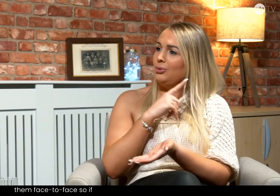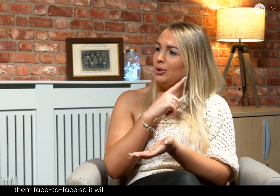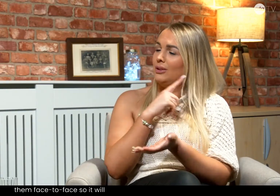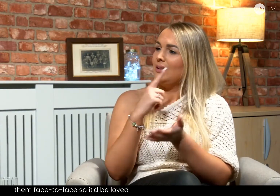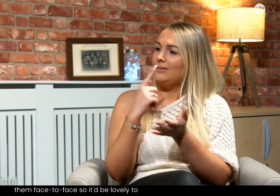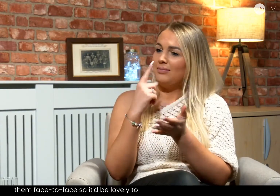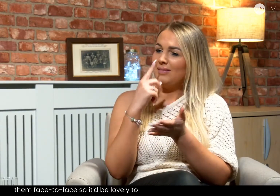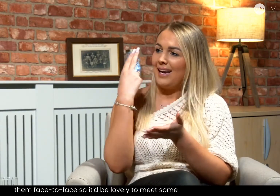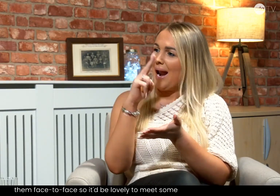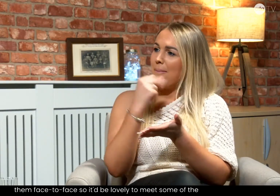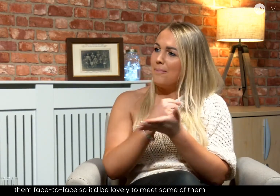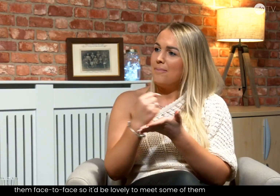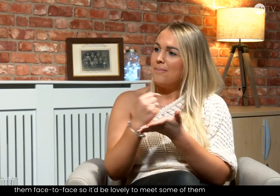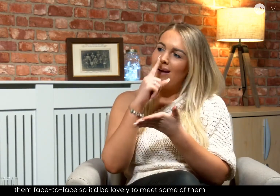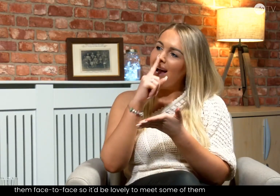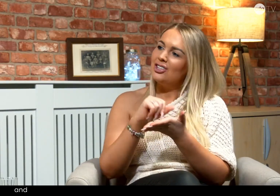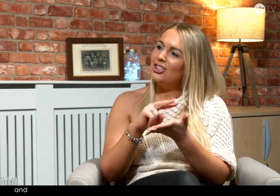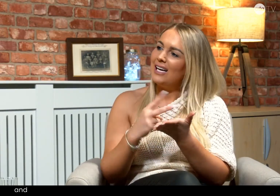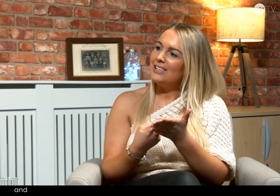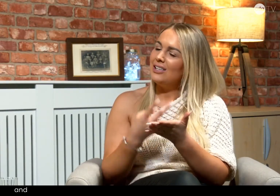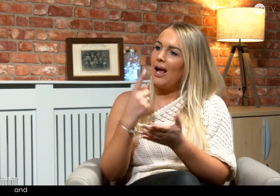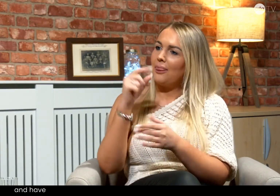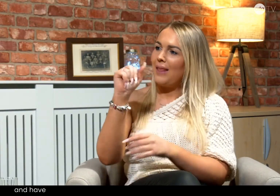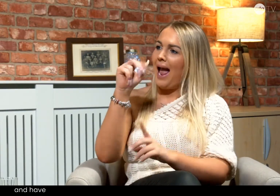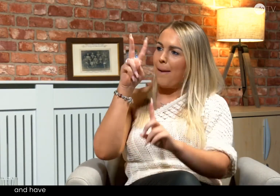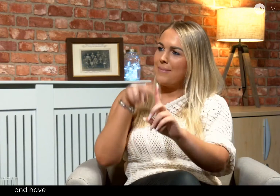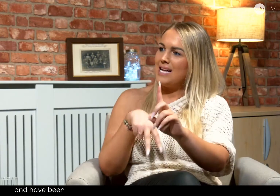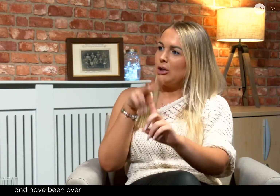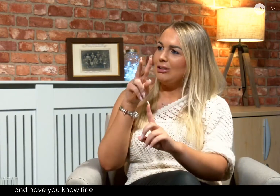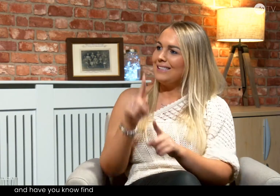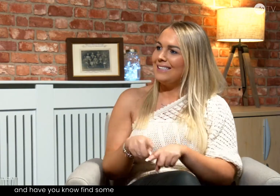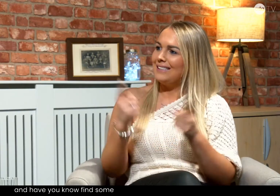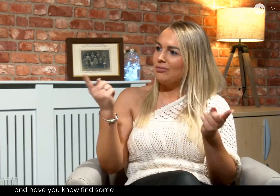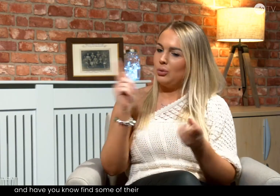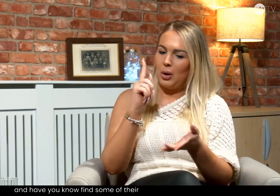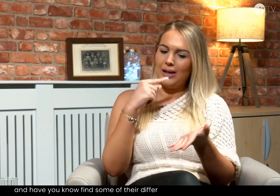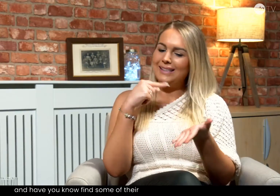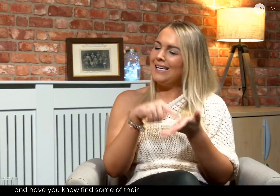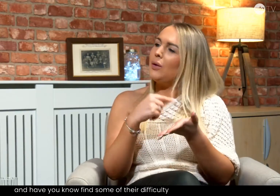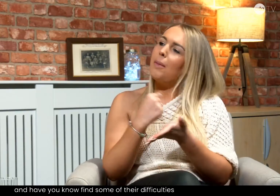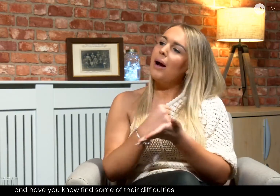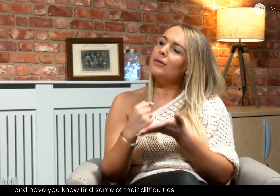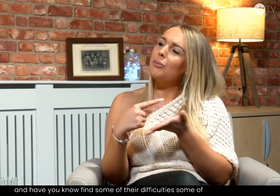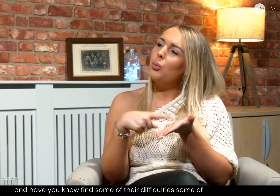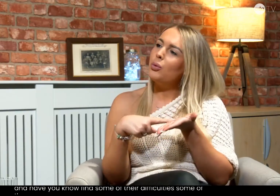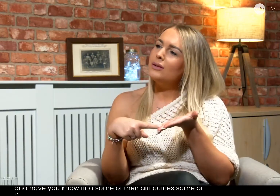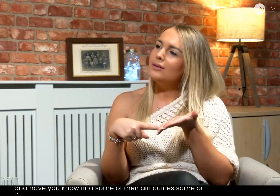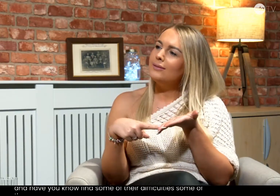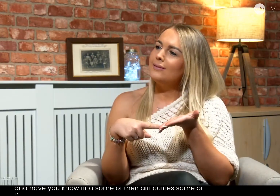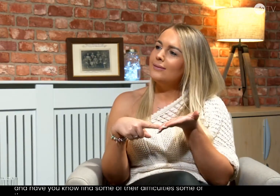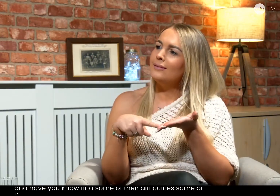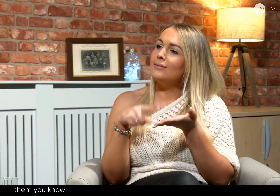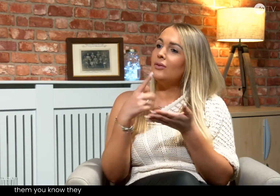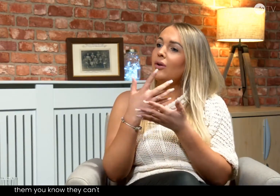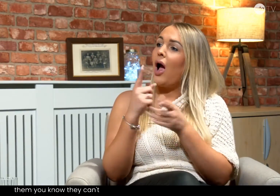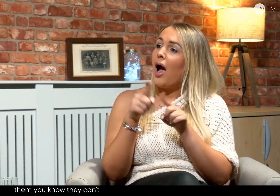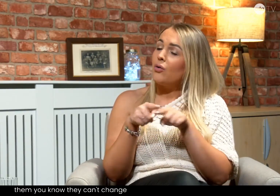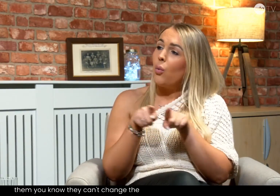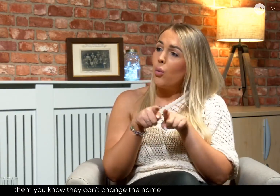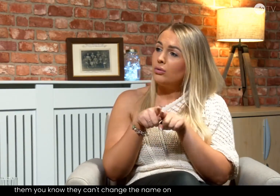and have, you know, find some of their difficulties. Some of them, you know, they can't change their name on their passport. Maybe their appearance has